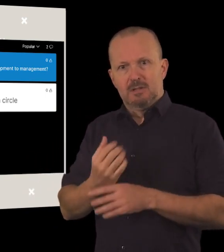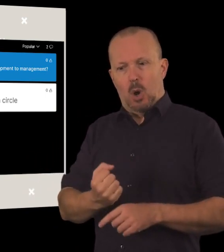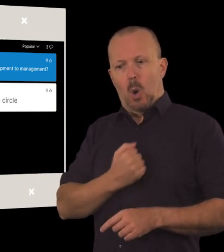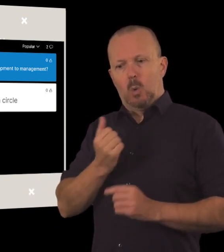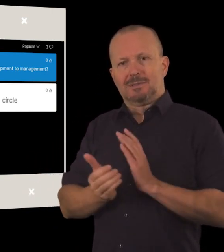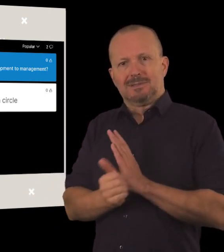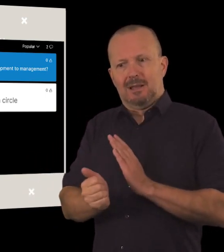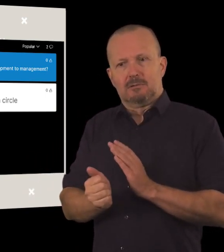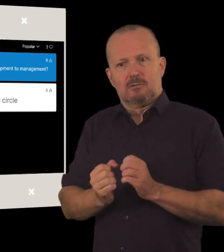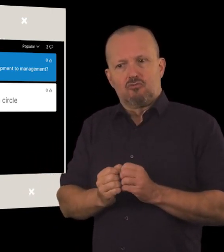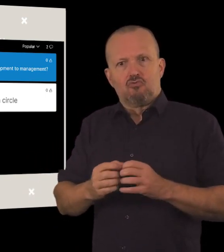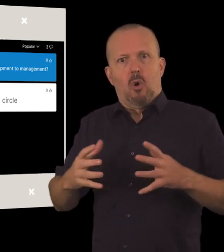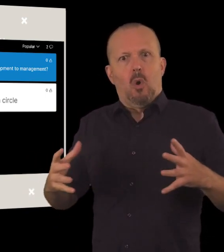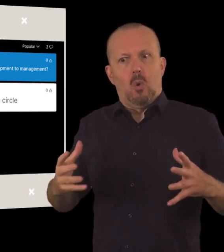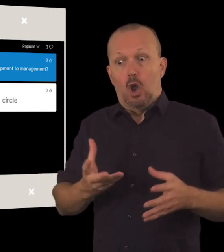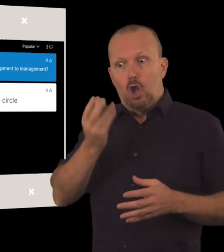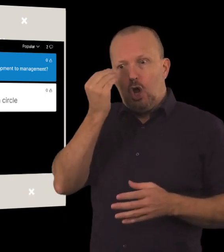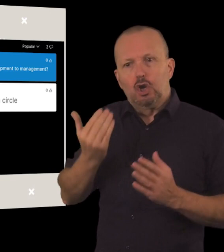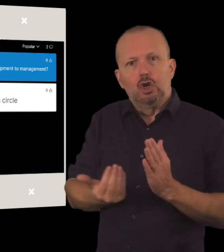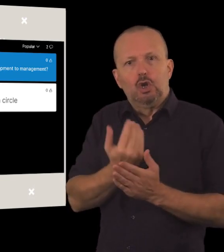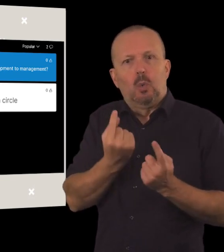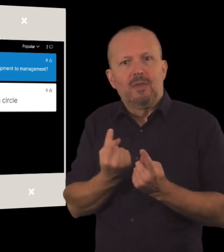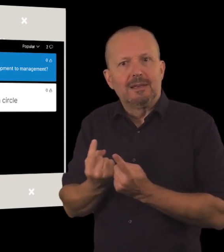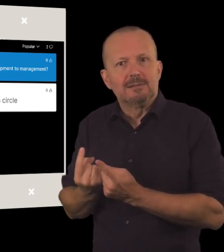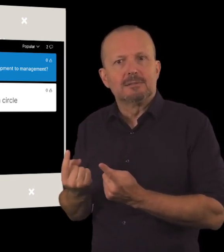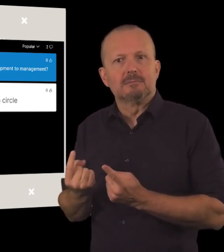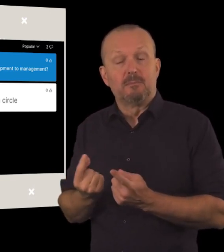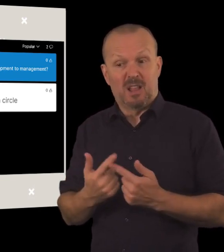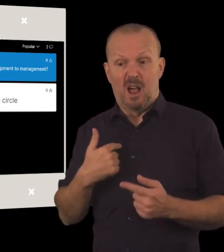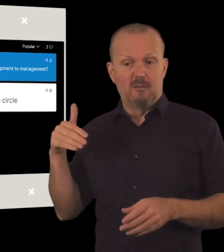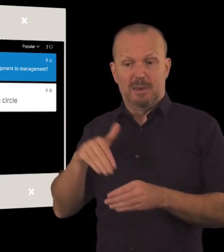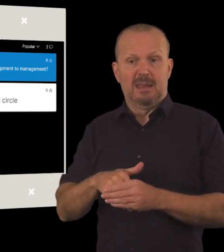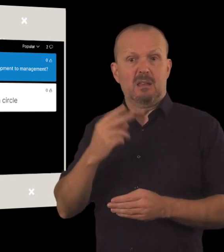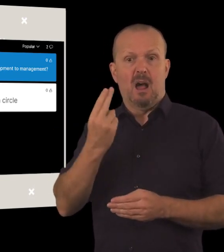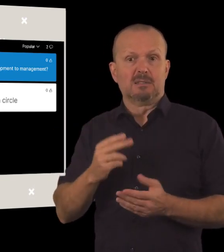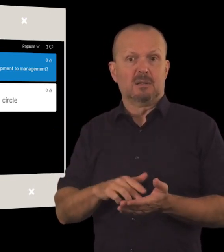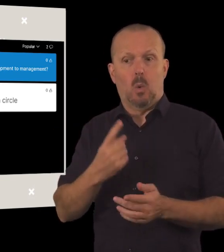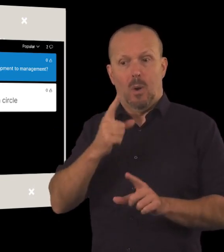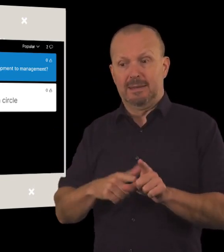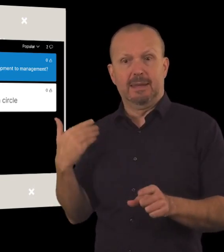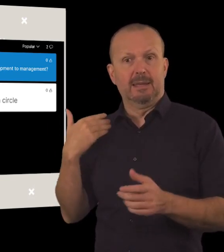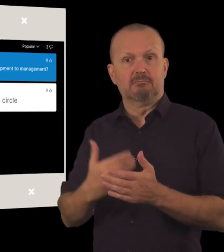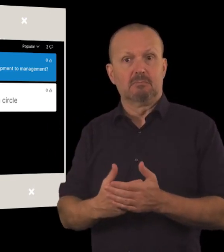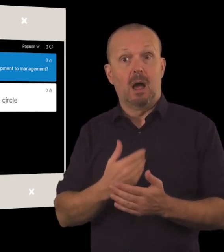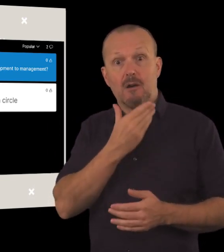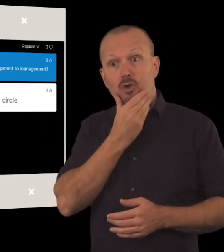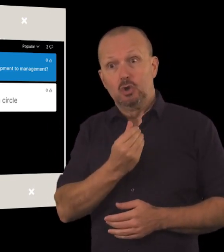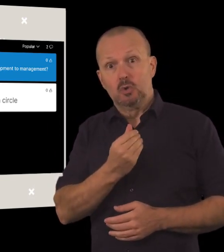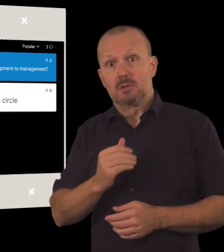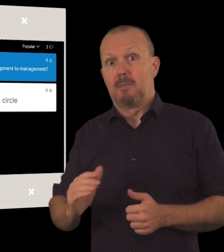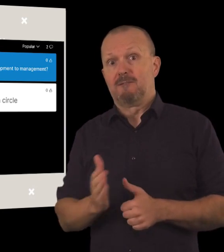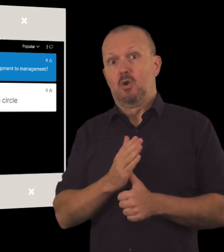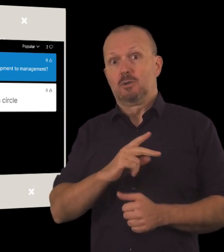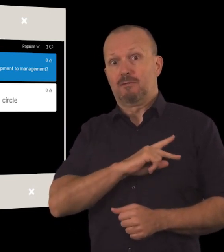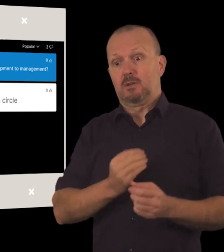here at Artsenta for about a year, and I've used my first professional development that I used was for my mahi toi